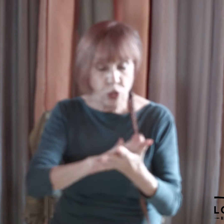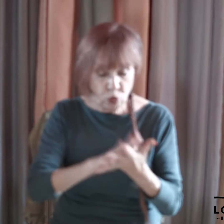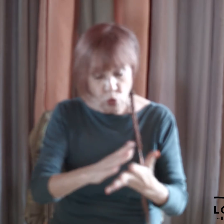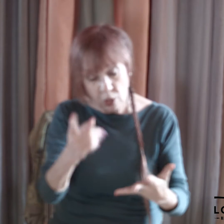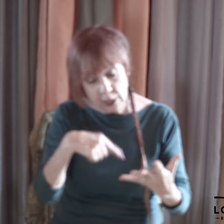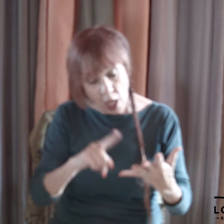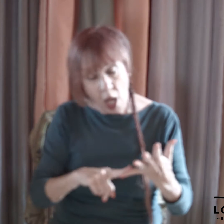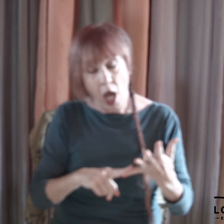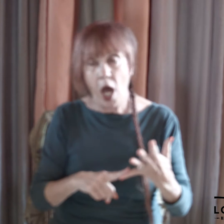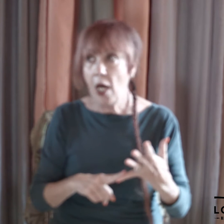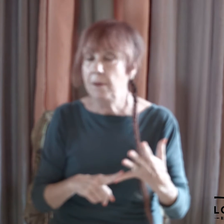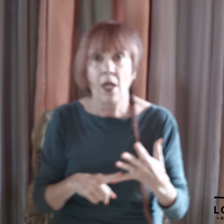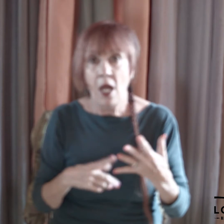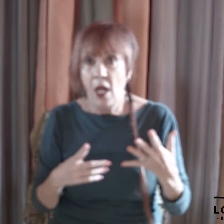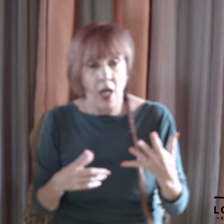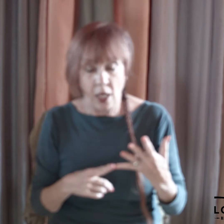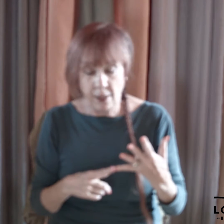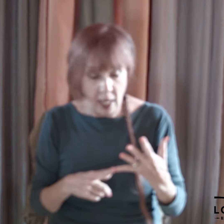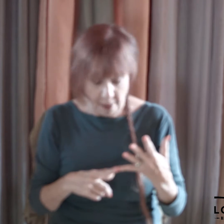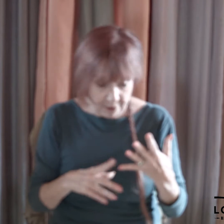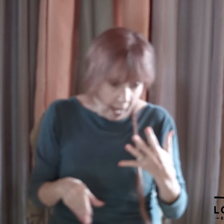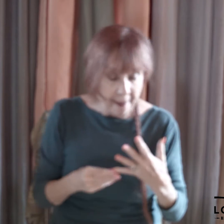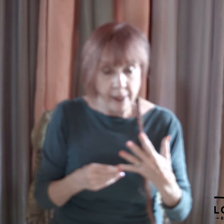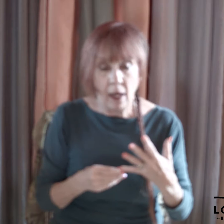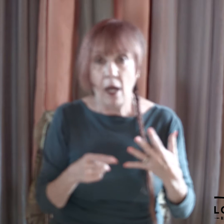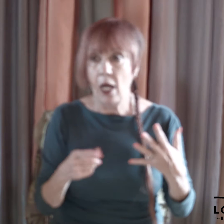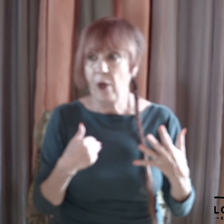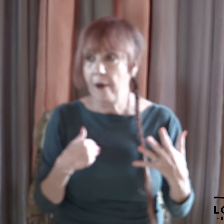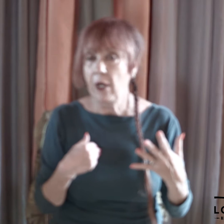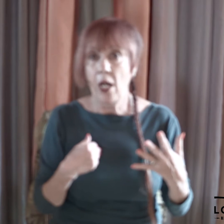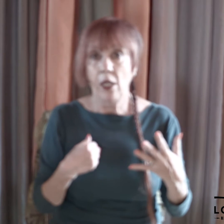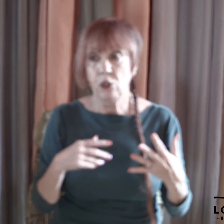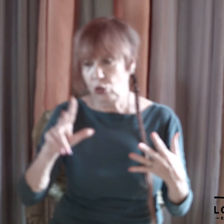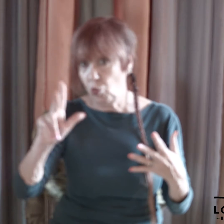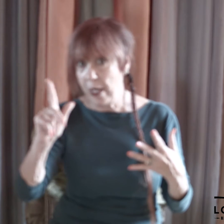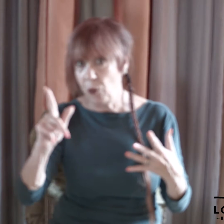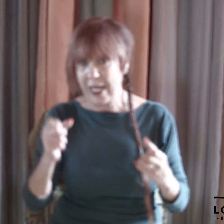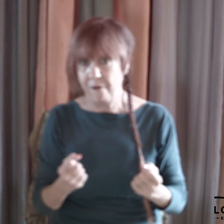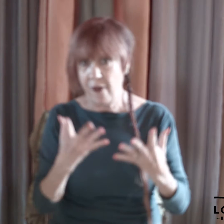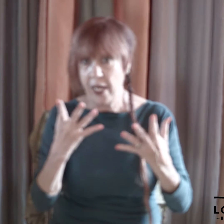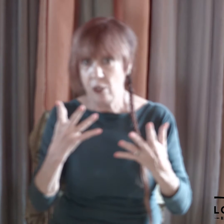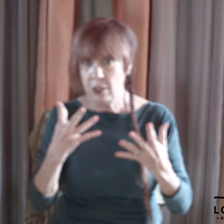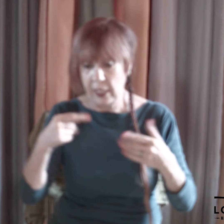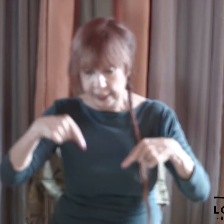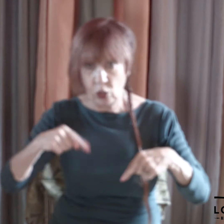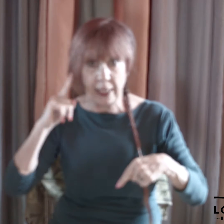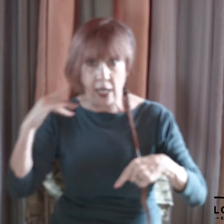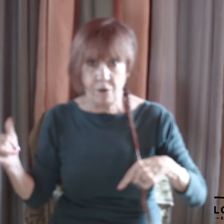etc. And so in addition to that, of course, we've had 23 fires in California, I guess maybe 10